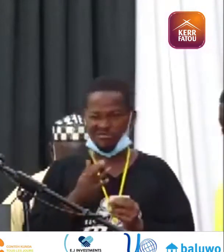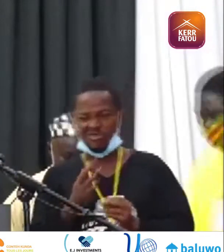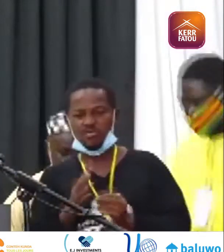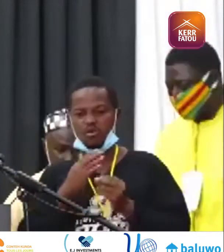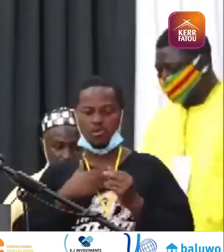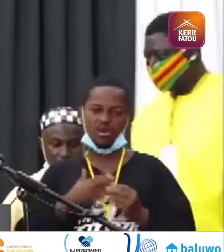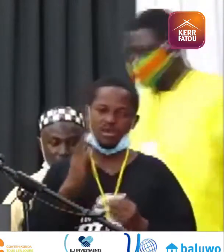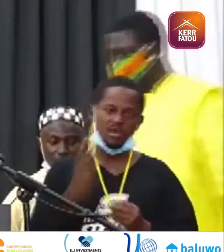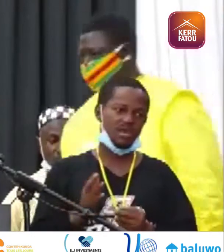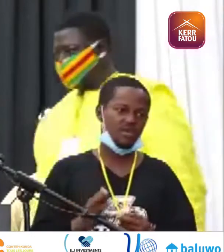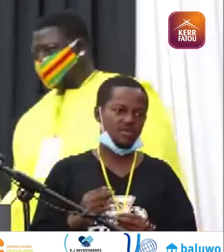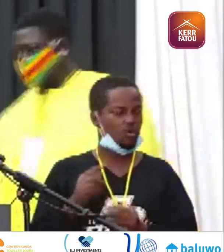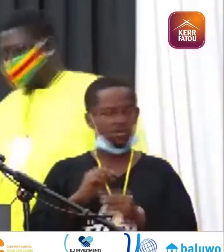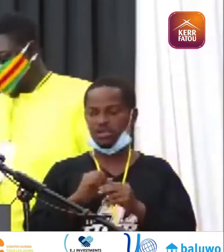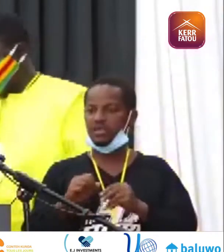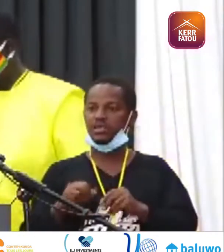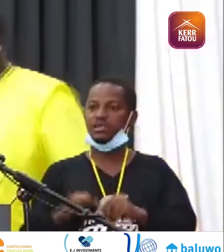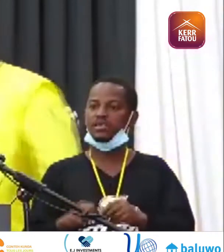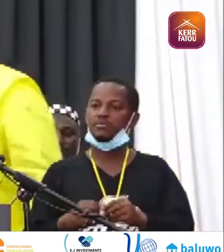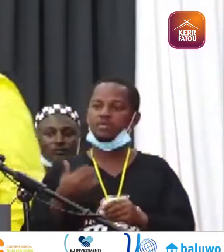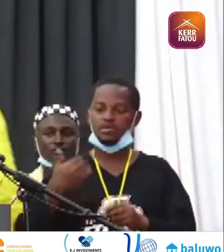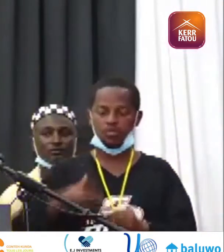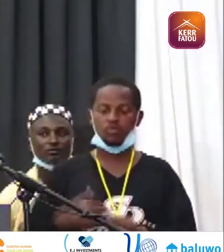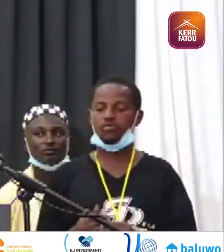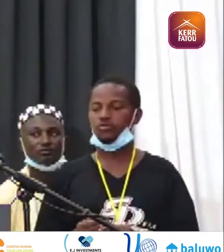human rights of all citizens.